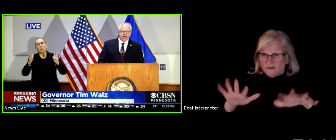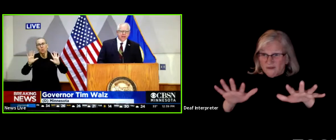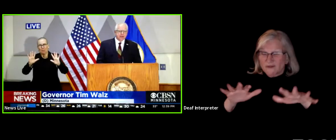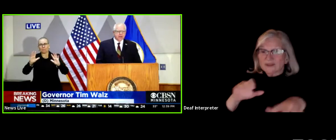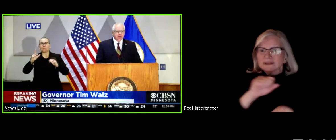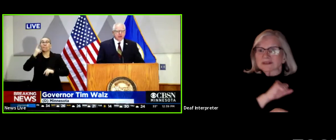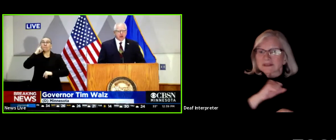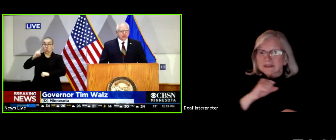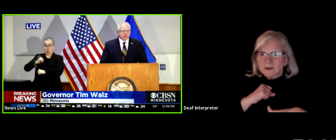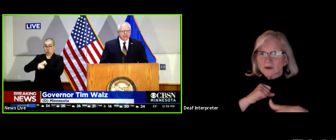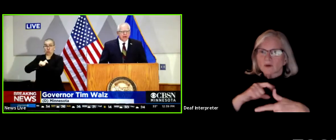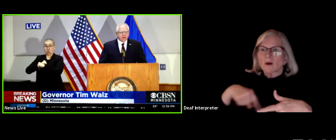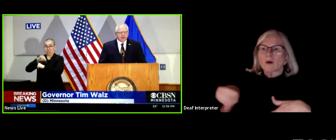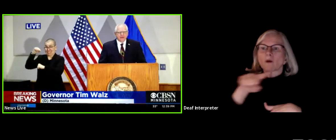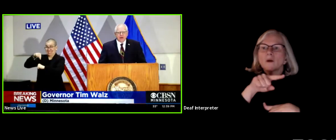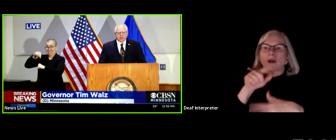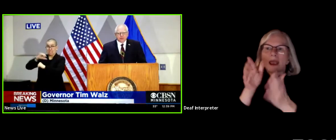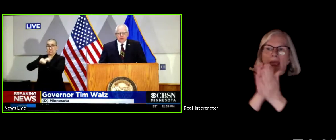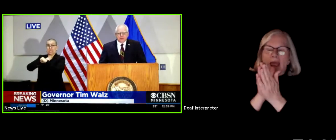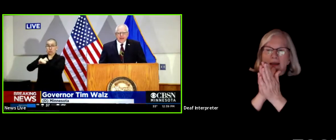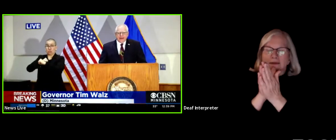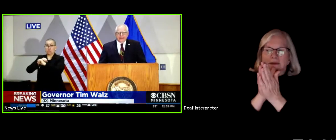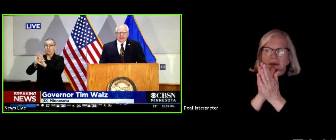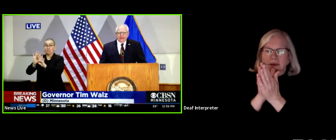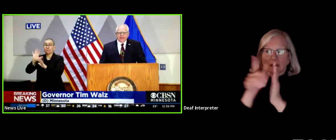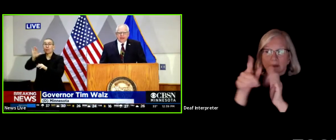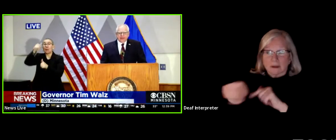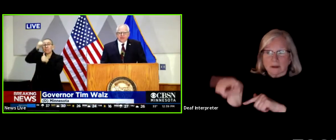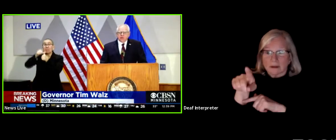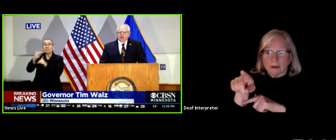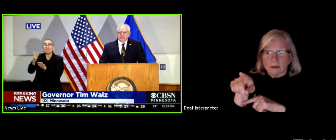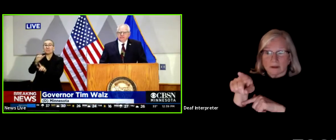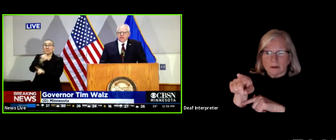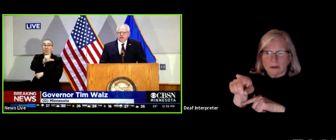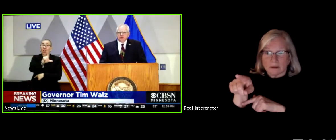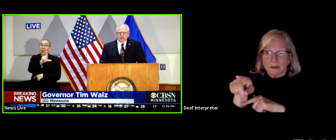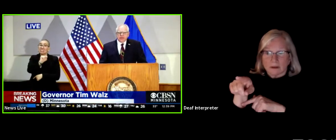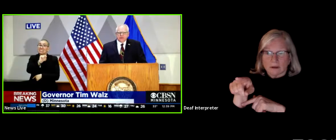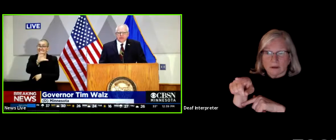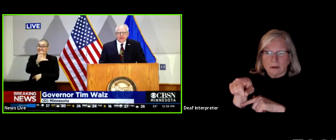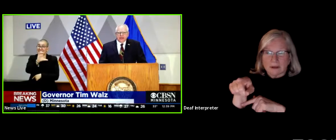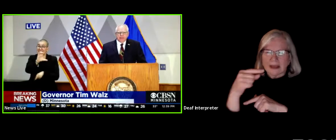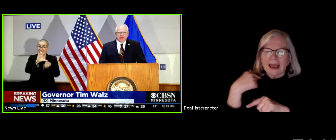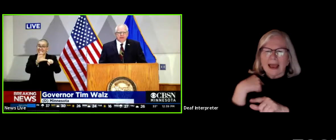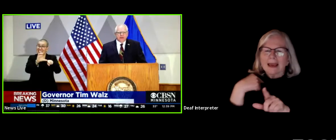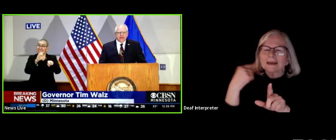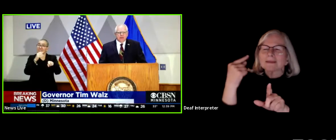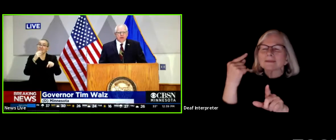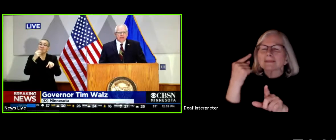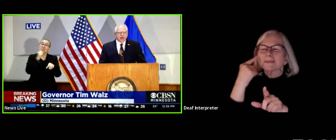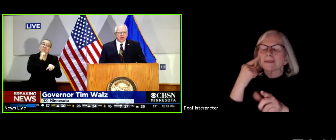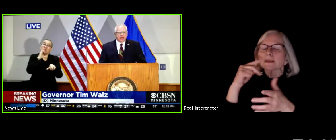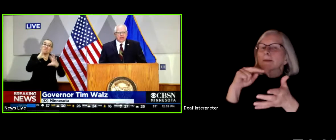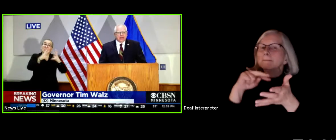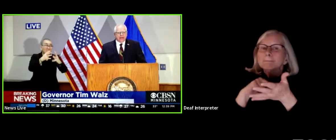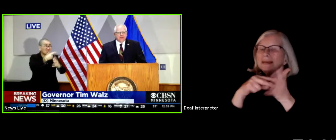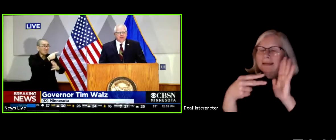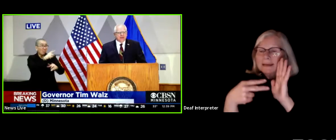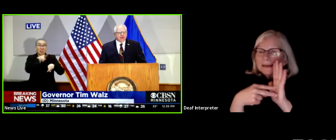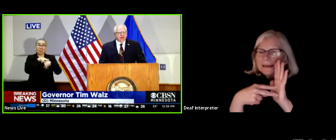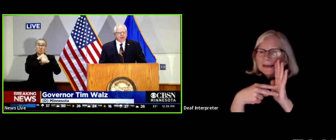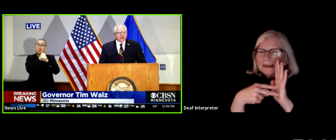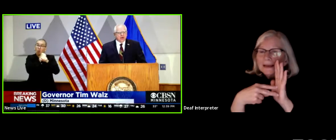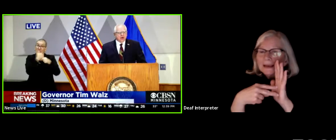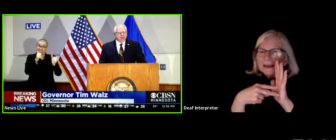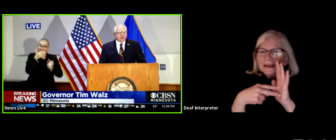in long-term care, the way they've helped us with that. And I think what it signals to me is I'm not telling anyone here anything